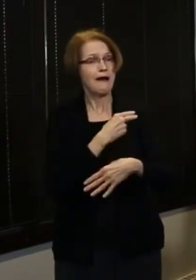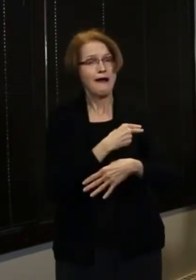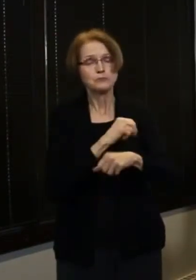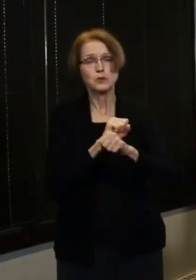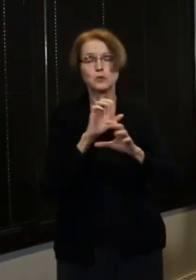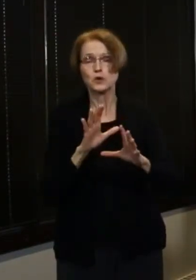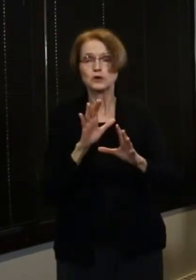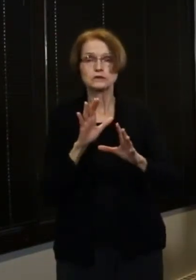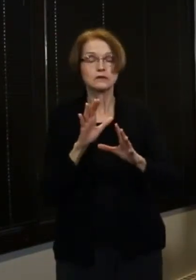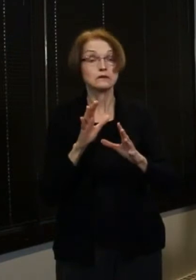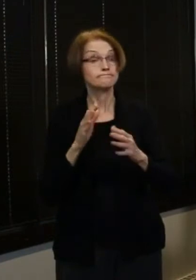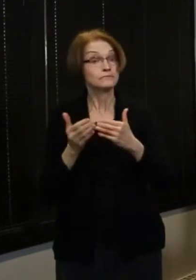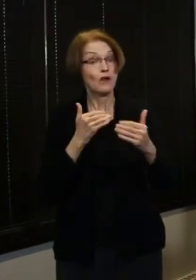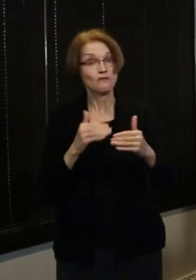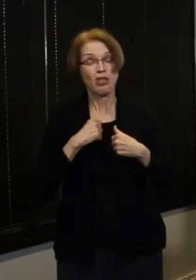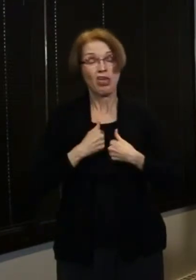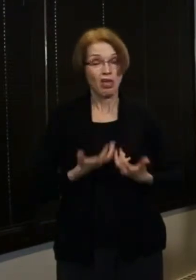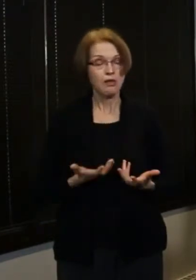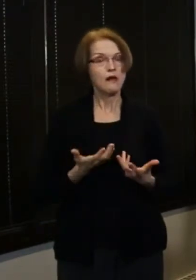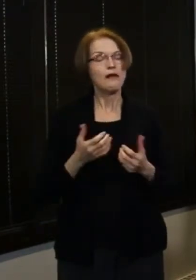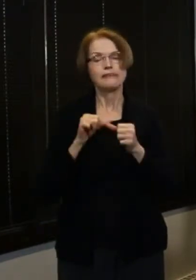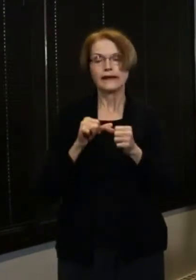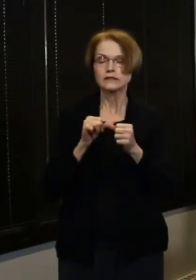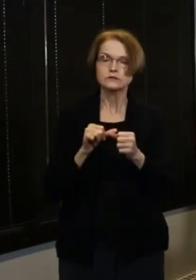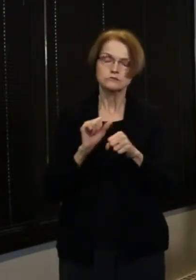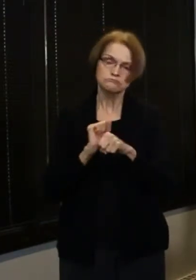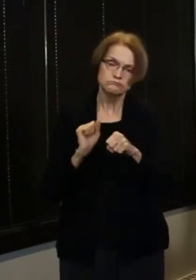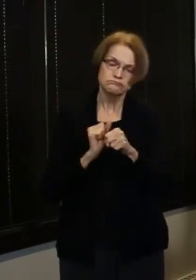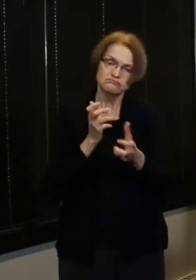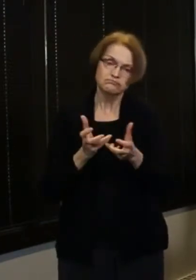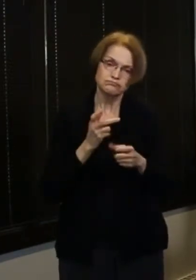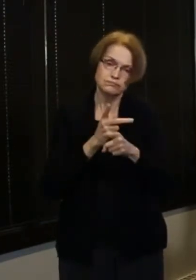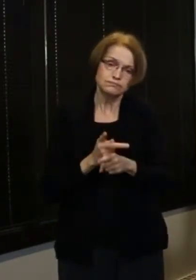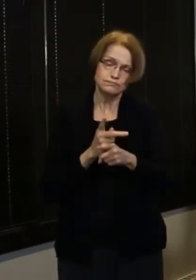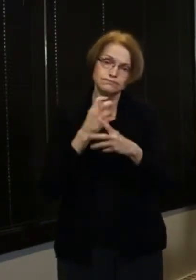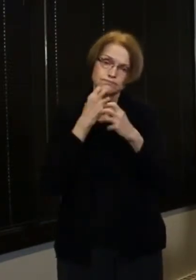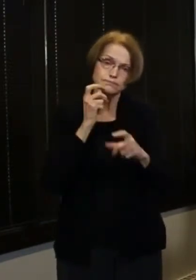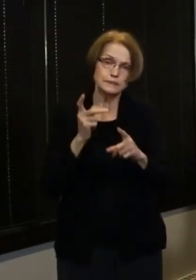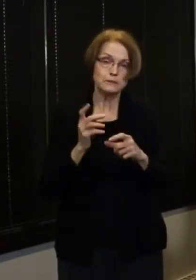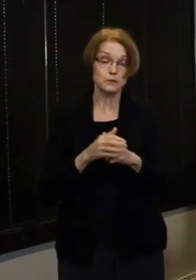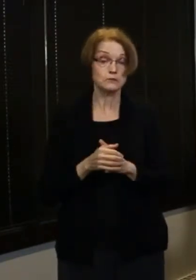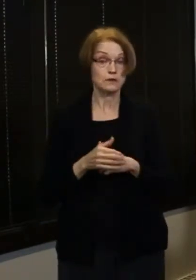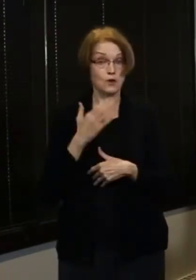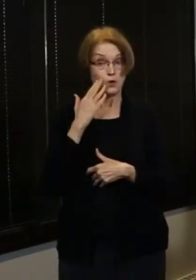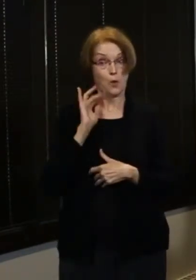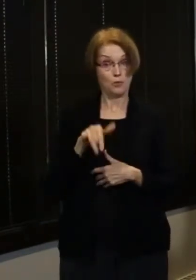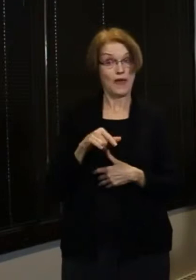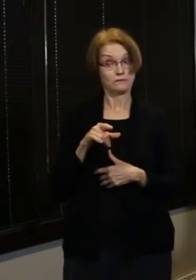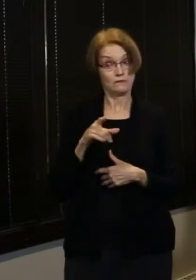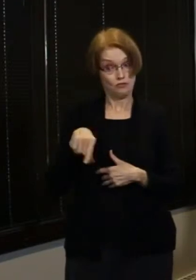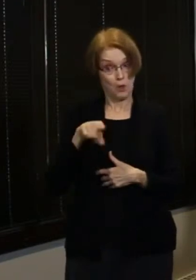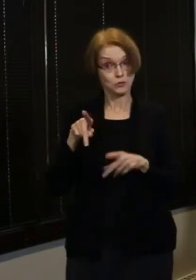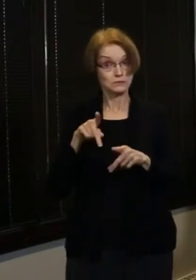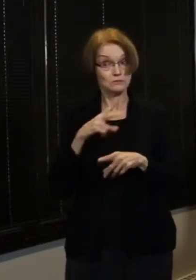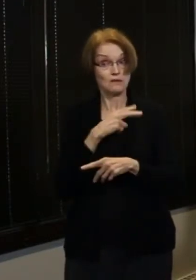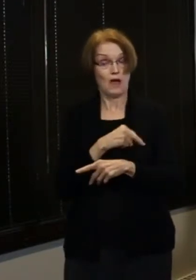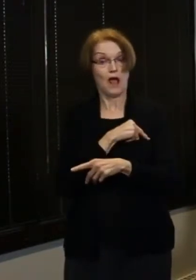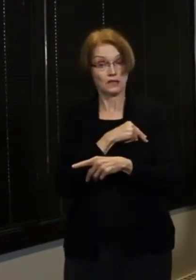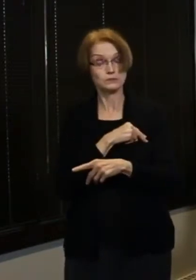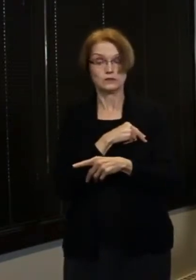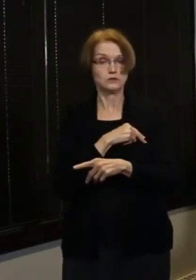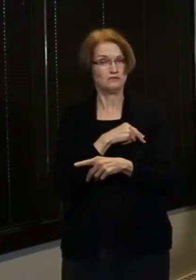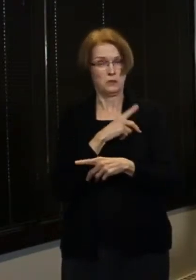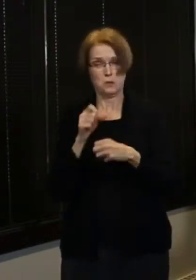hospitalized. Don't forget, they are a year into this pandemic as well, and they've seen thousands of people become sick and